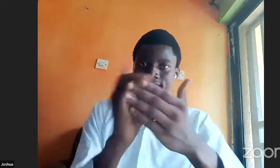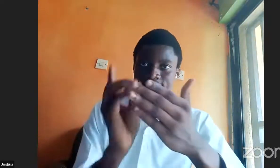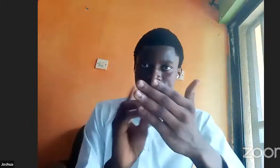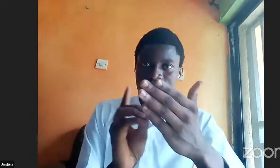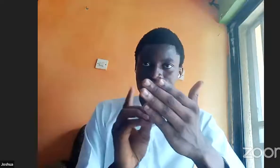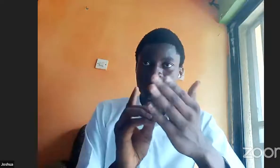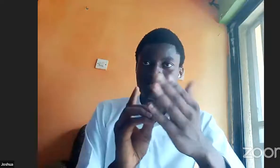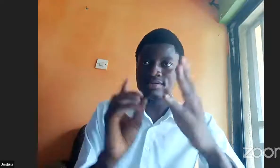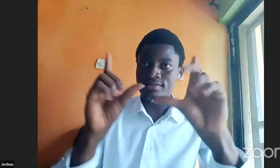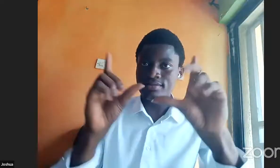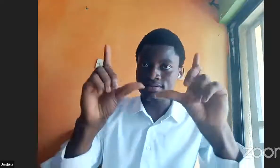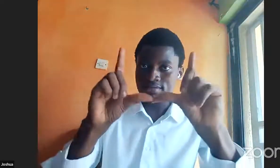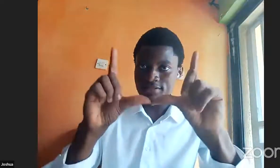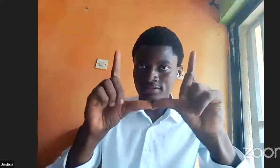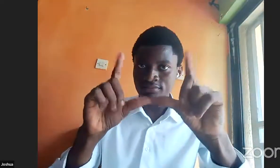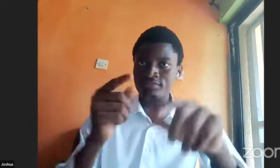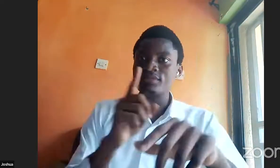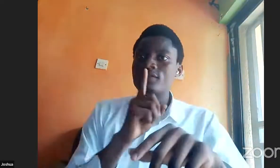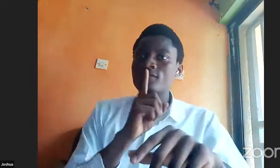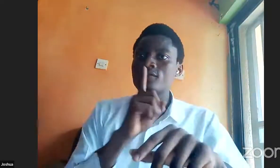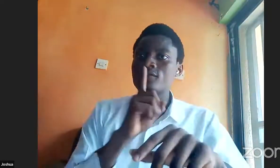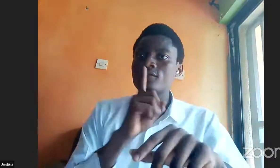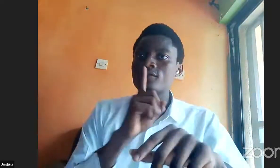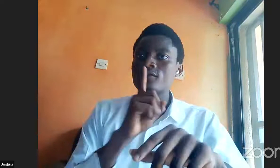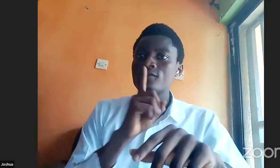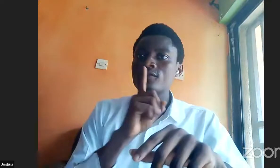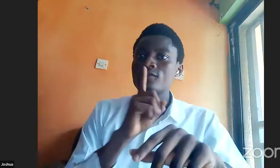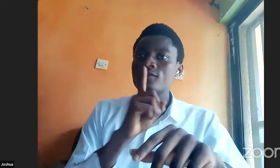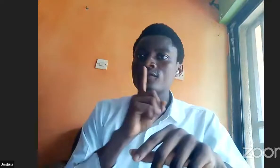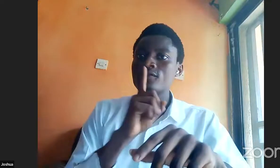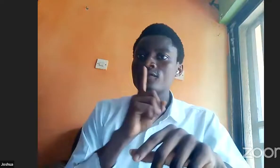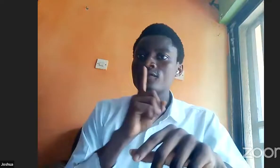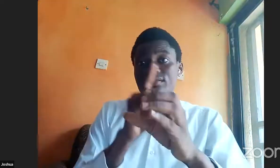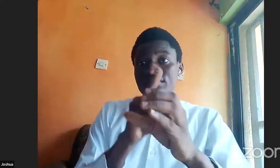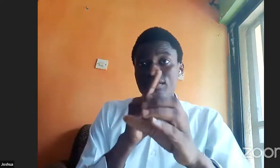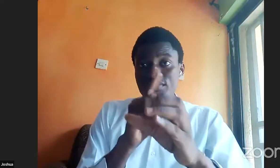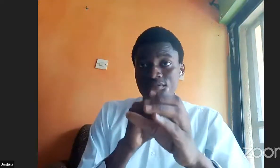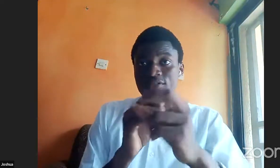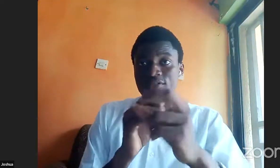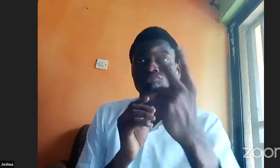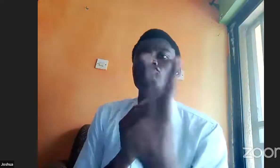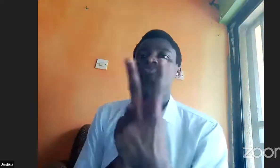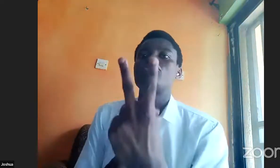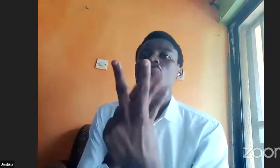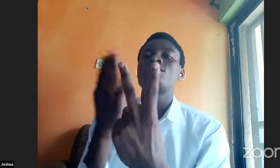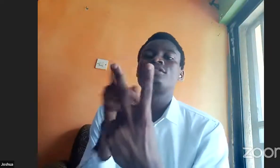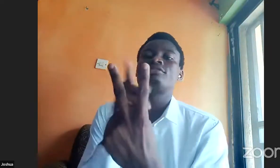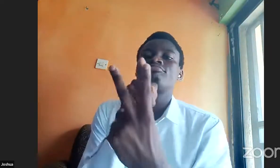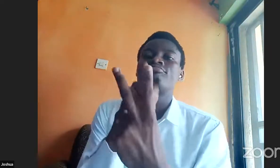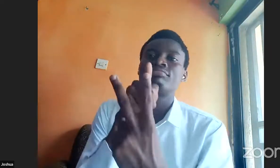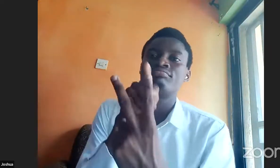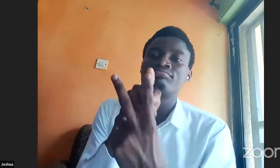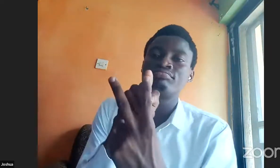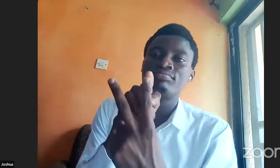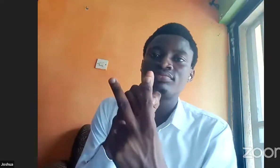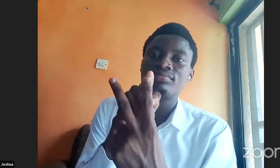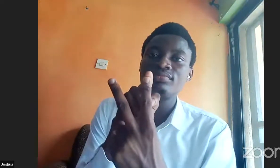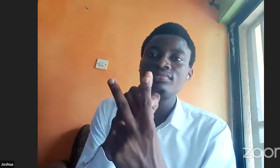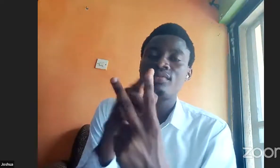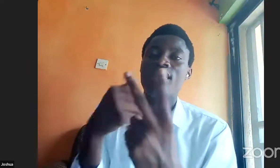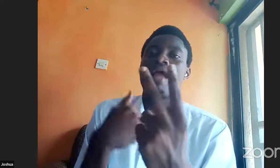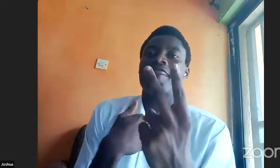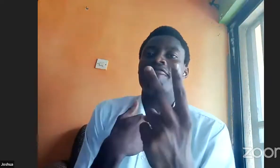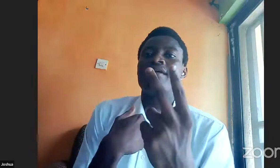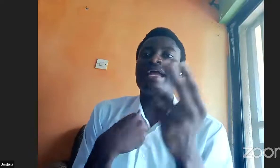persons with disabilities, two things is multidimensional. We have assistive devices, and then we